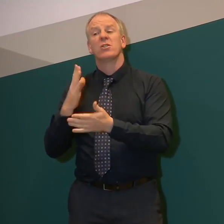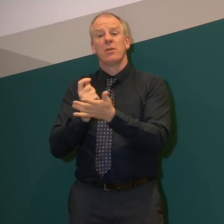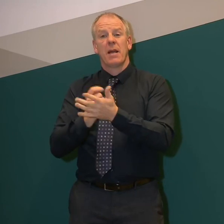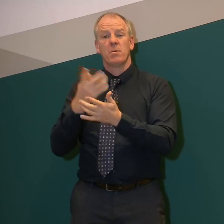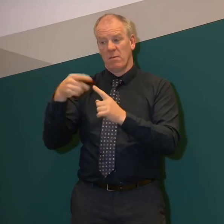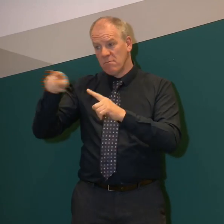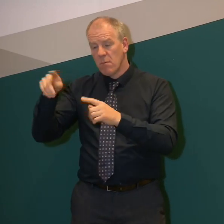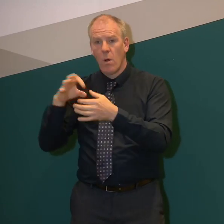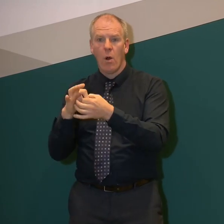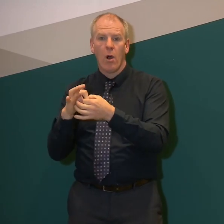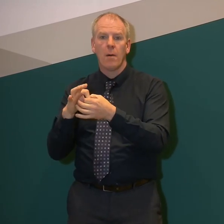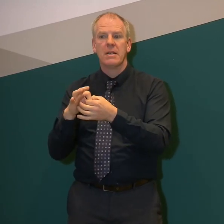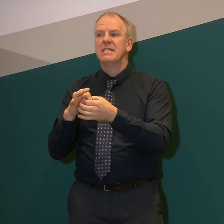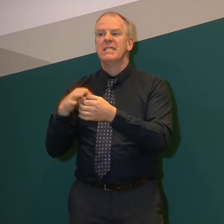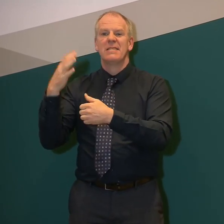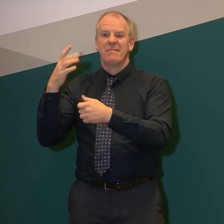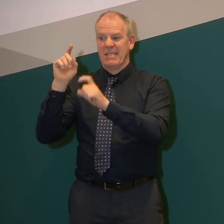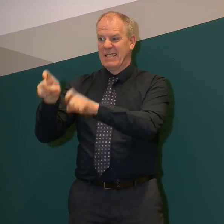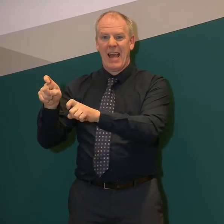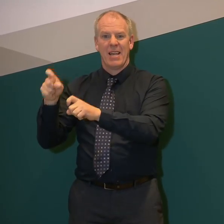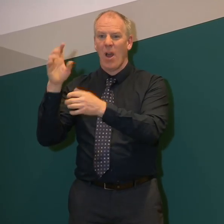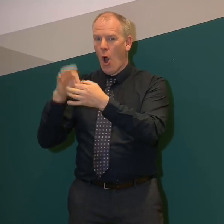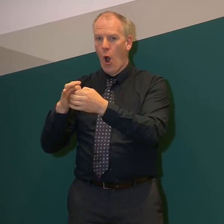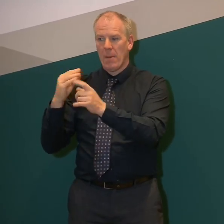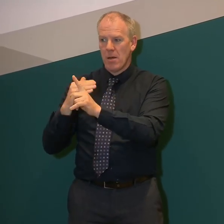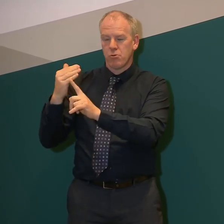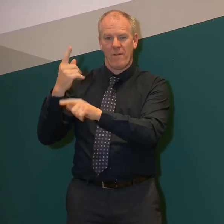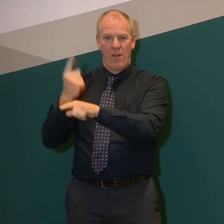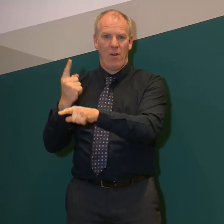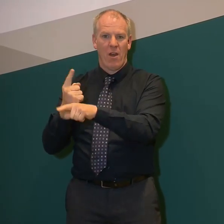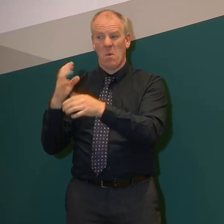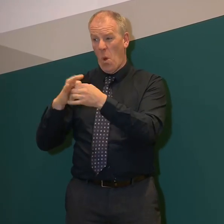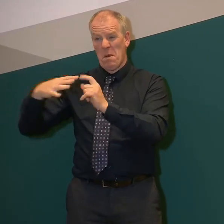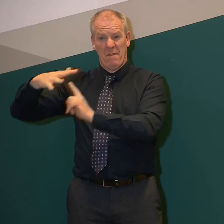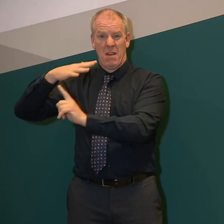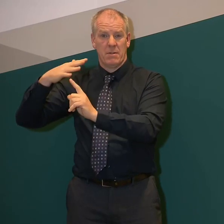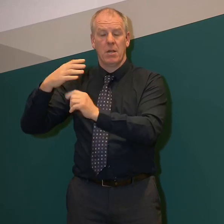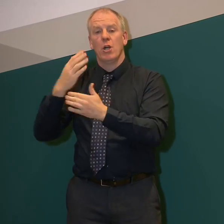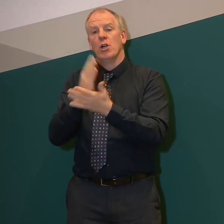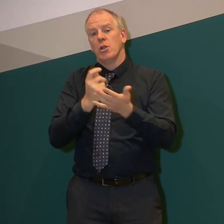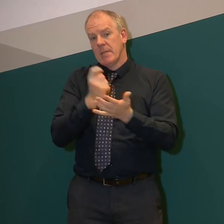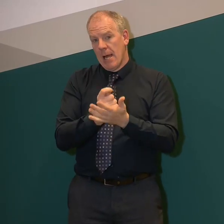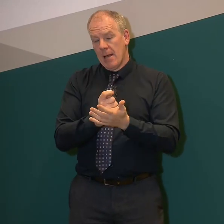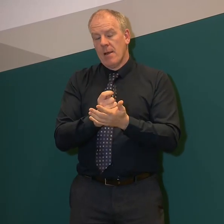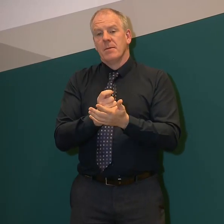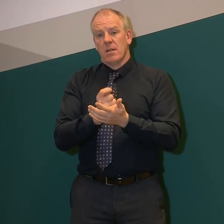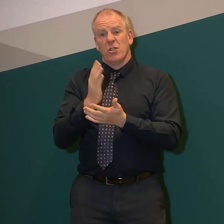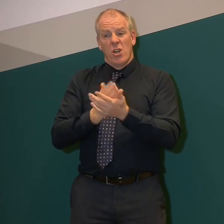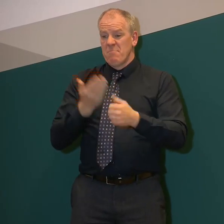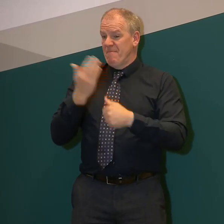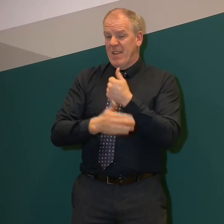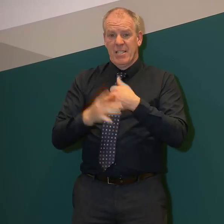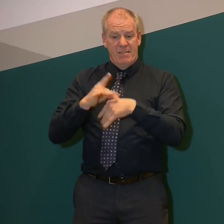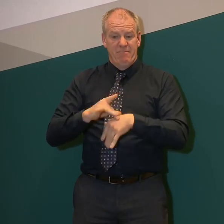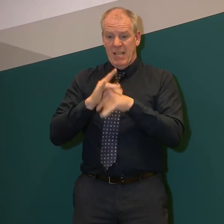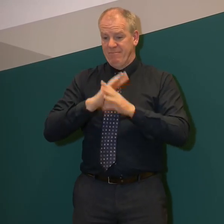home to finish out, if you like, their recovery in a home environment. In other situations, it may well be that they have